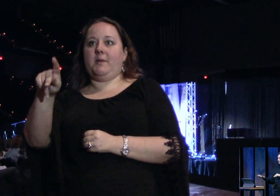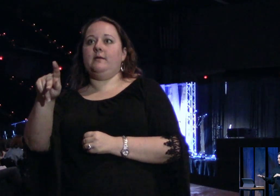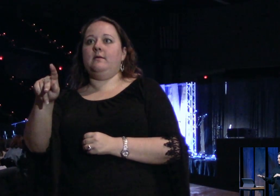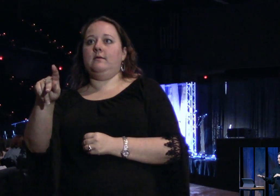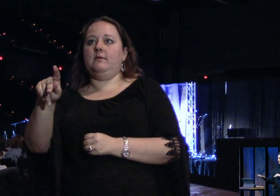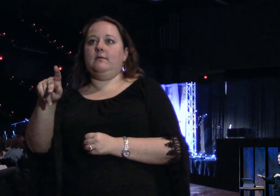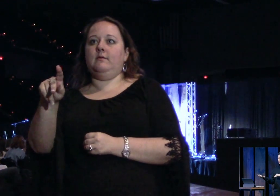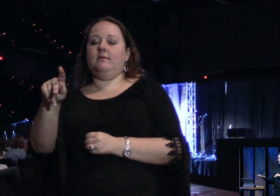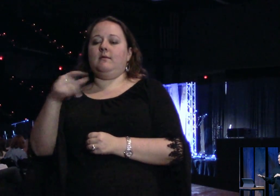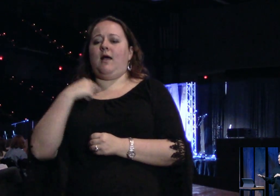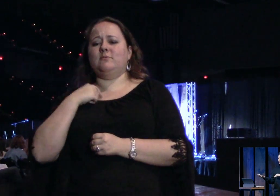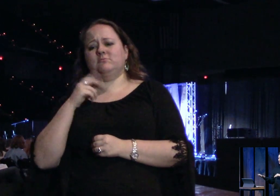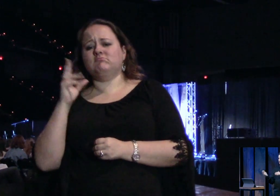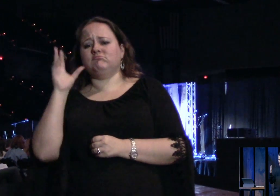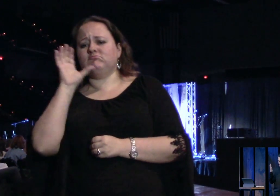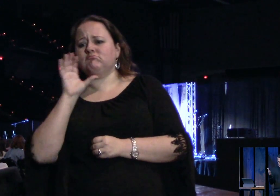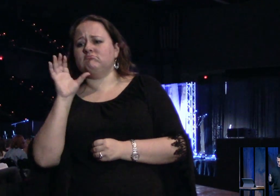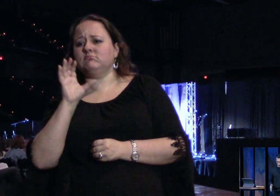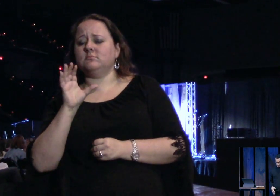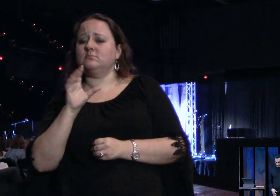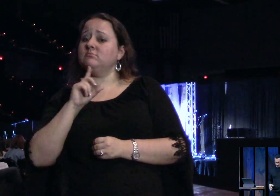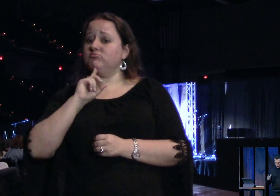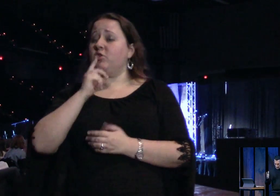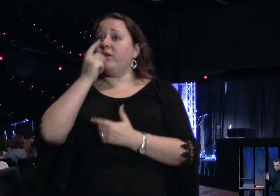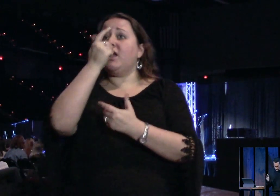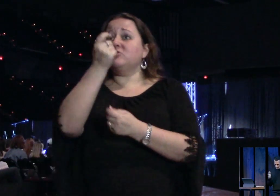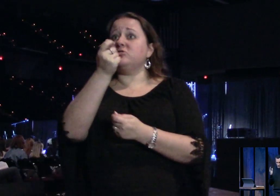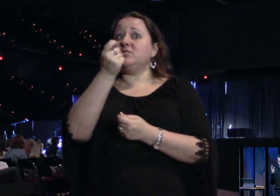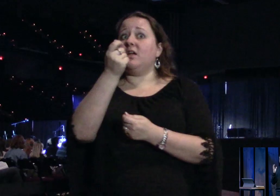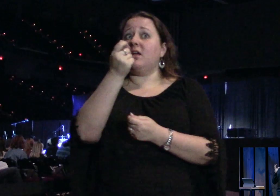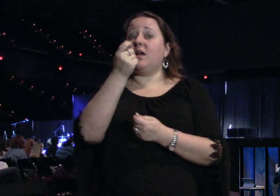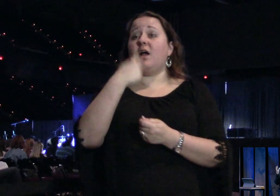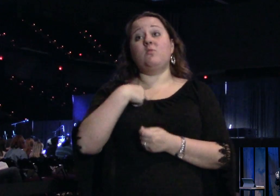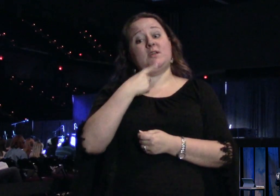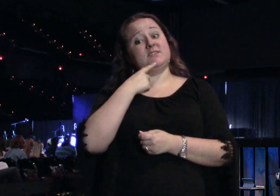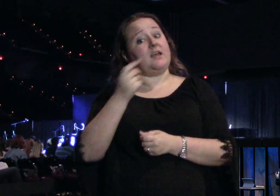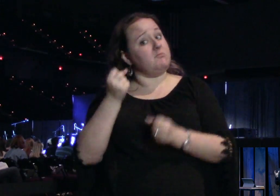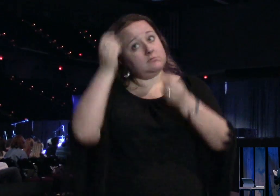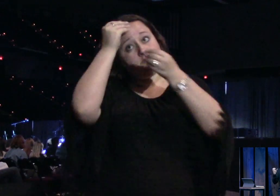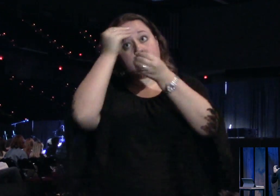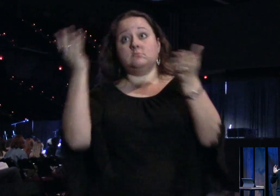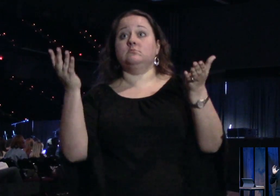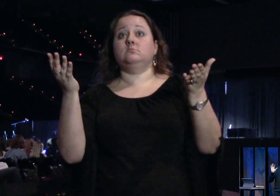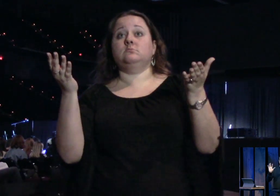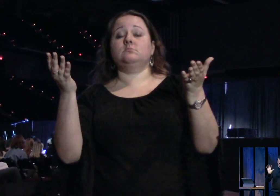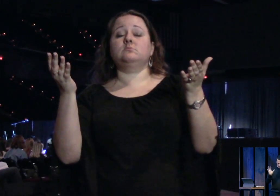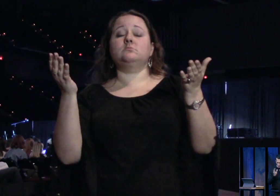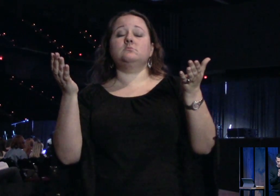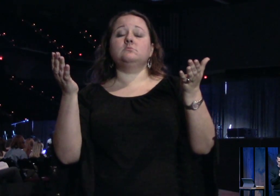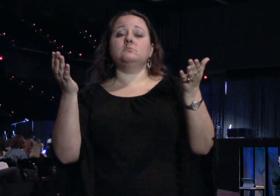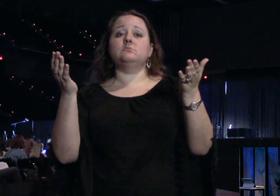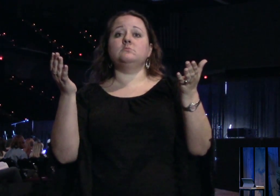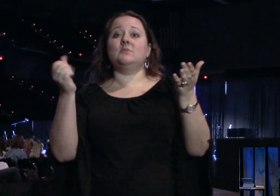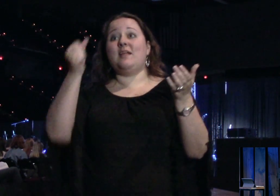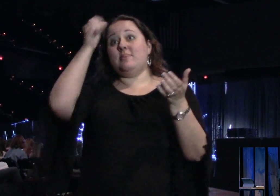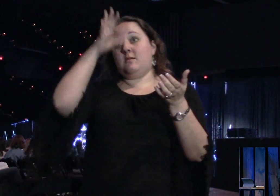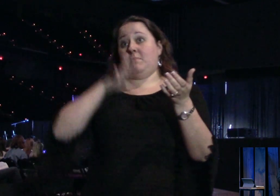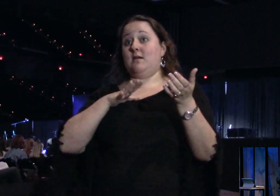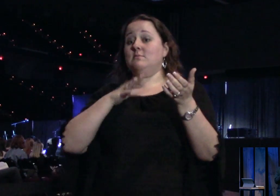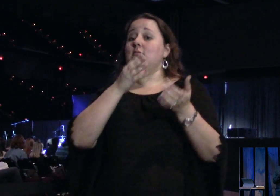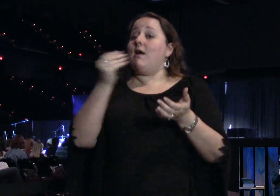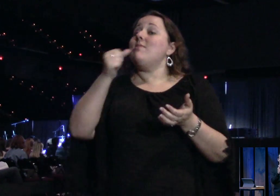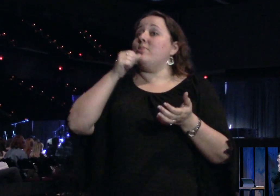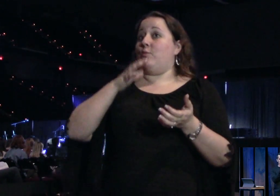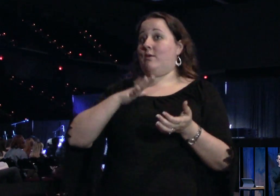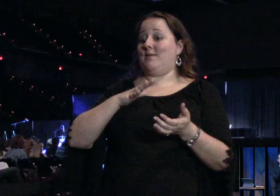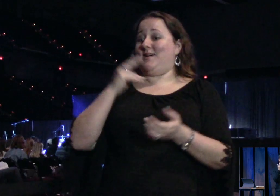Photoshop. And so I started looking at it, and it's very interesting. And let me just say out front